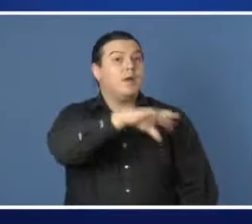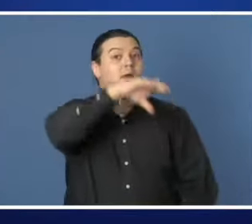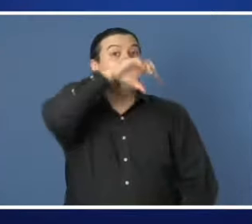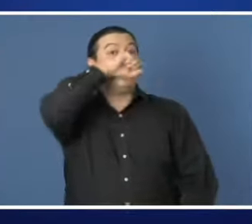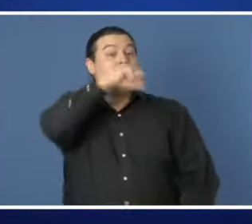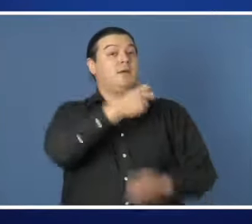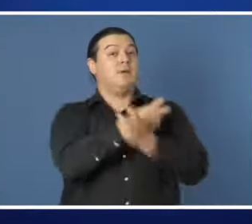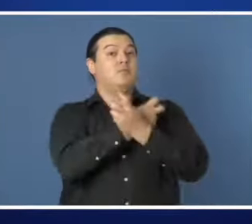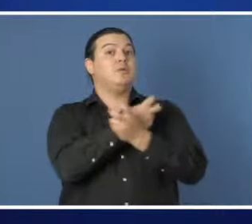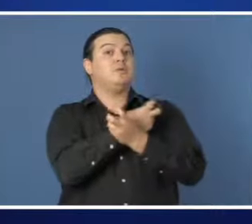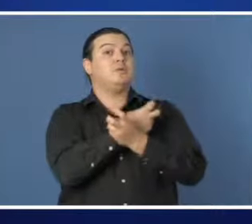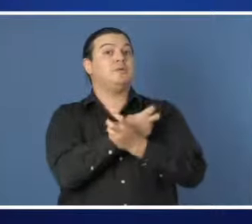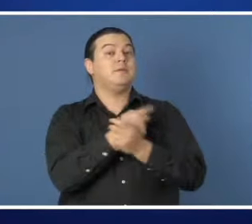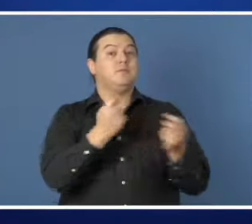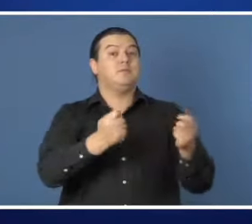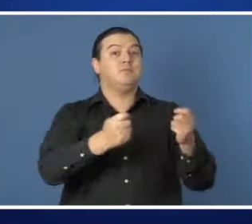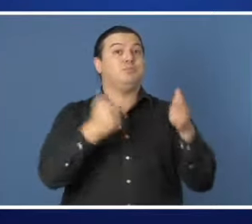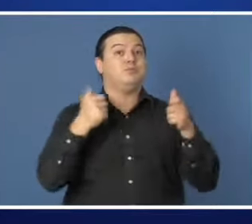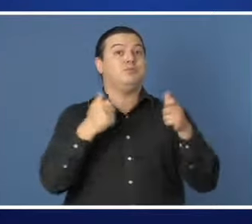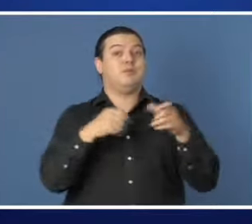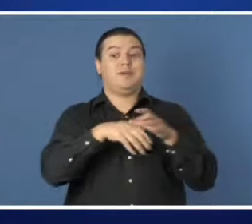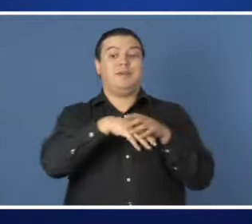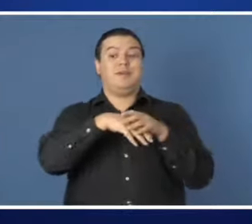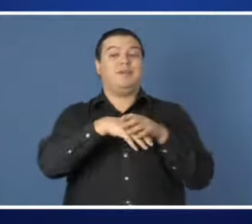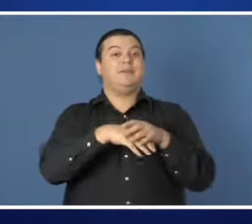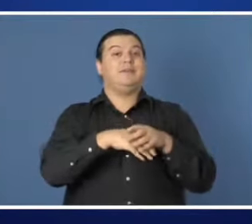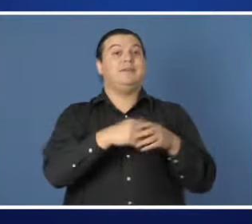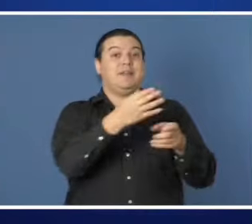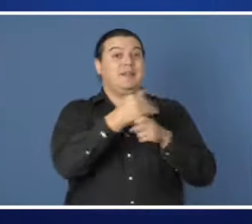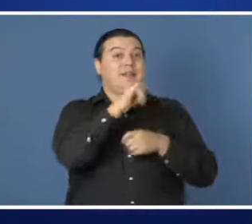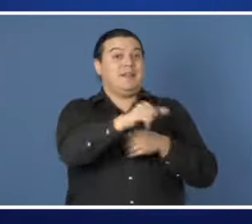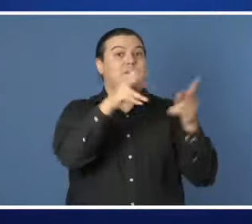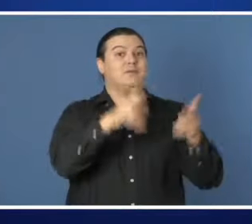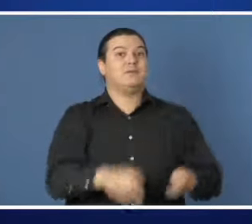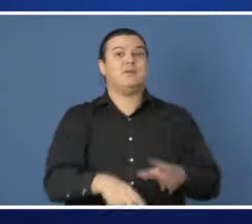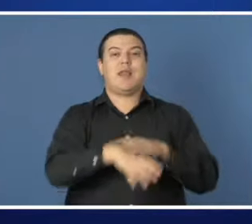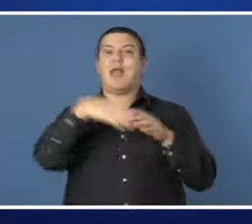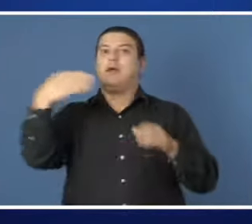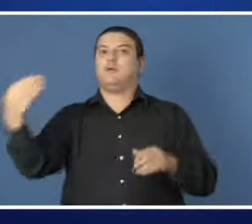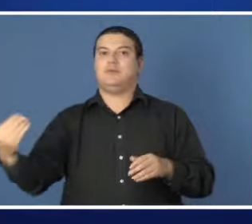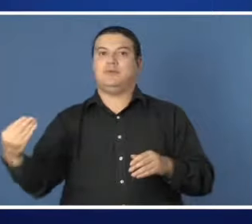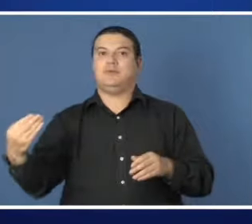For inhaled poisoning, immediately get the victim to fresh air.